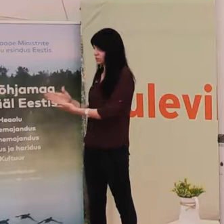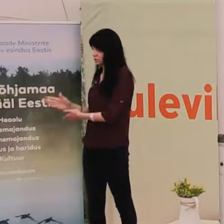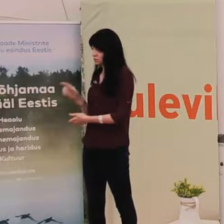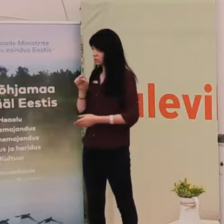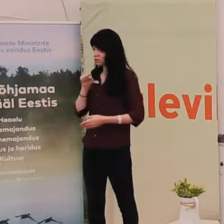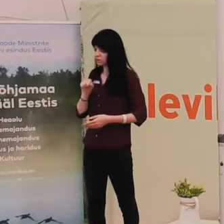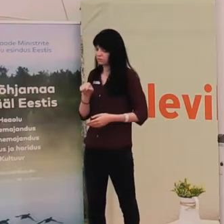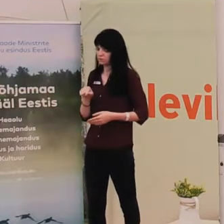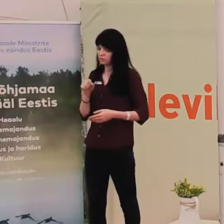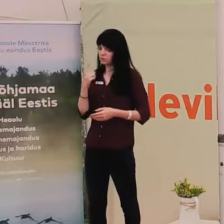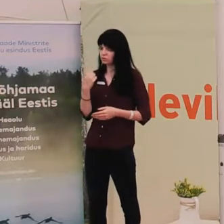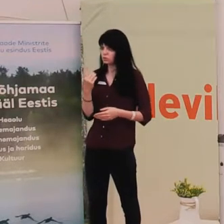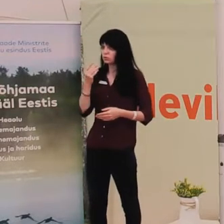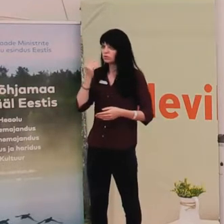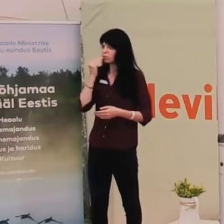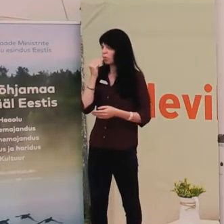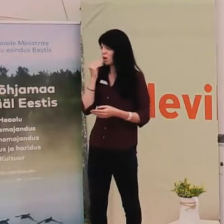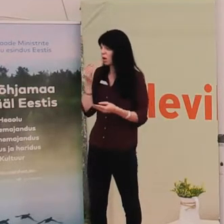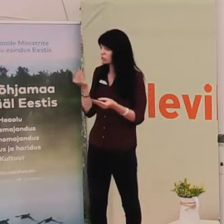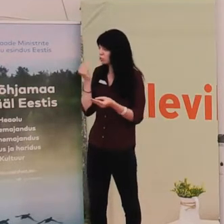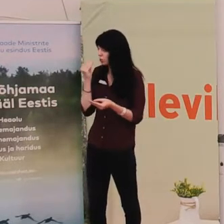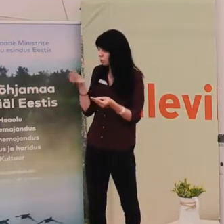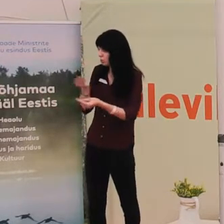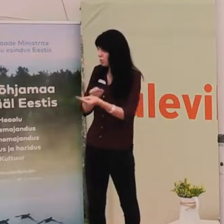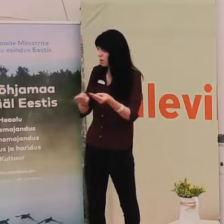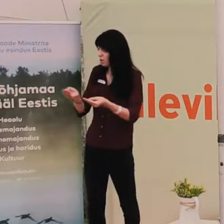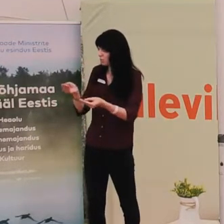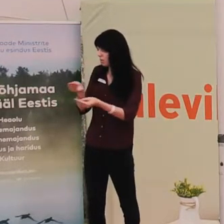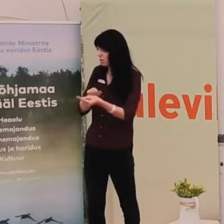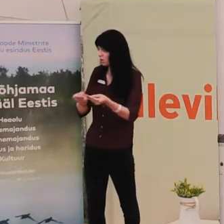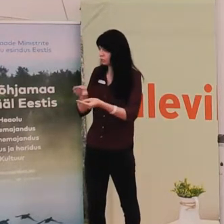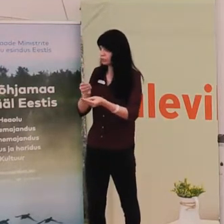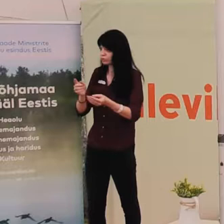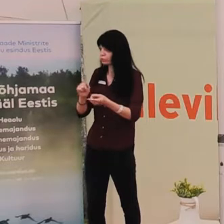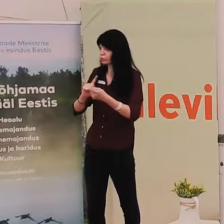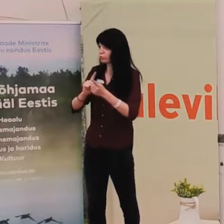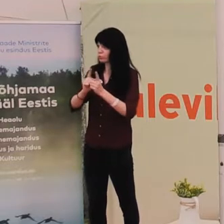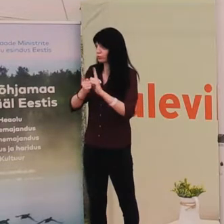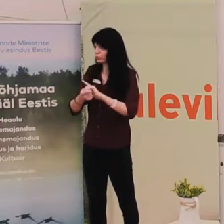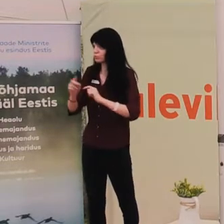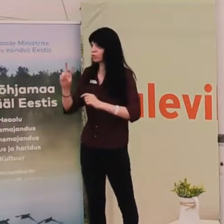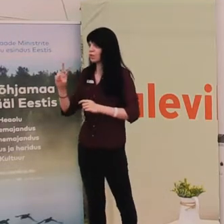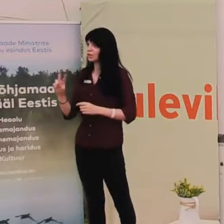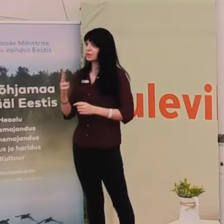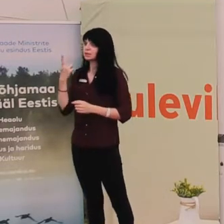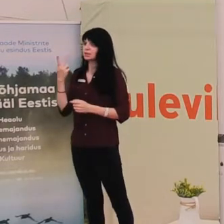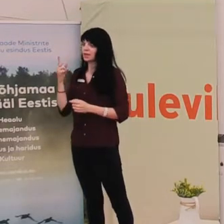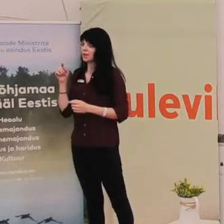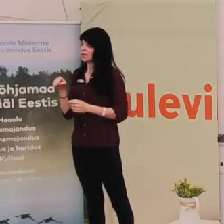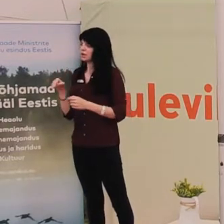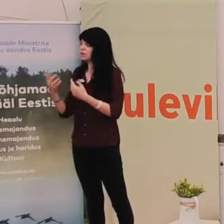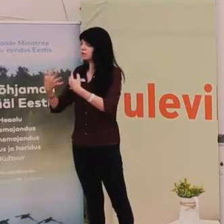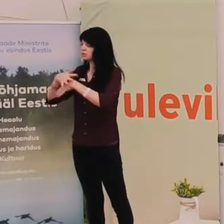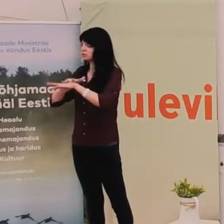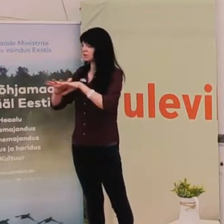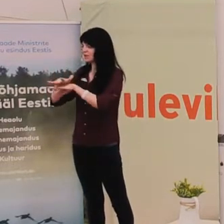has happening to food economy. There's more and more energy putting into food system. And secondly, what's happening for the traffic.